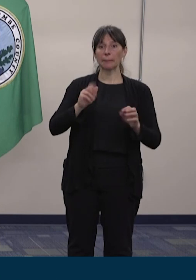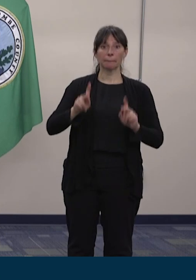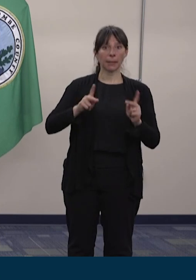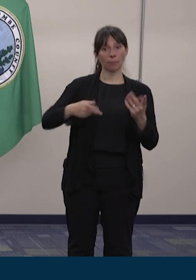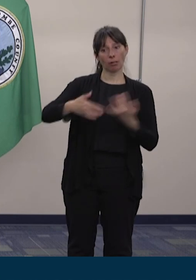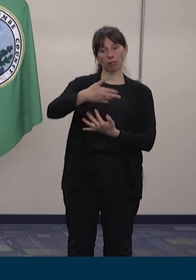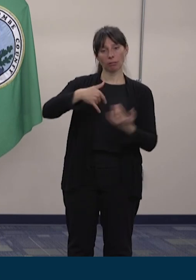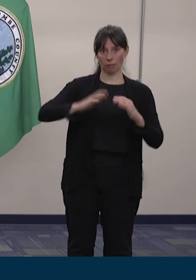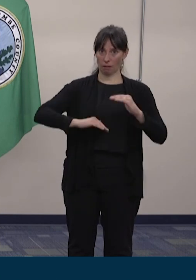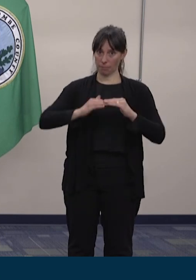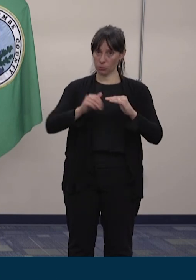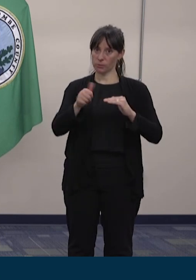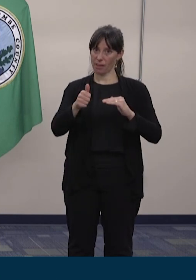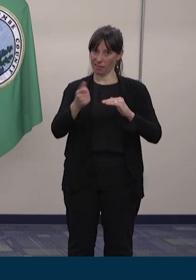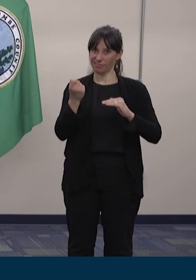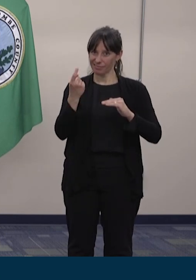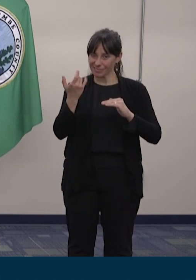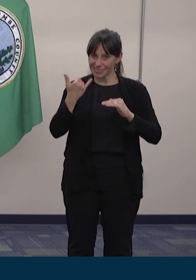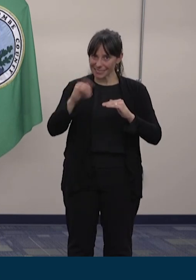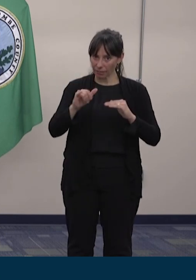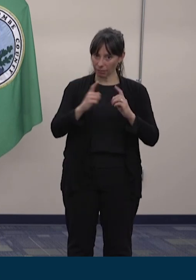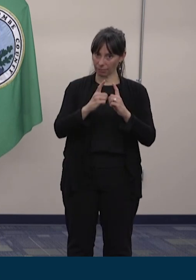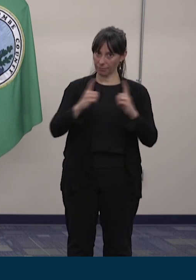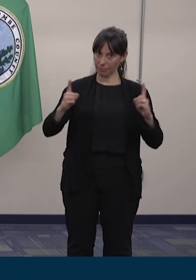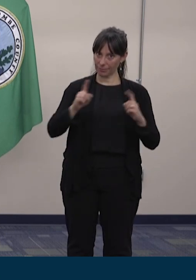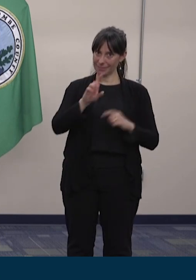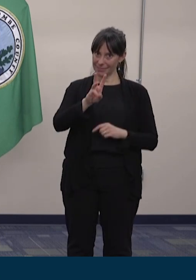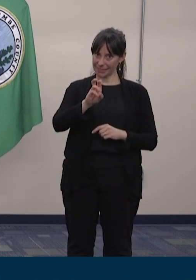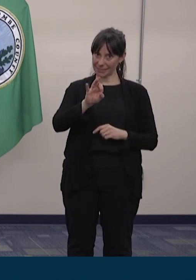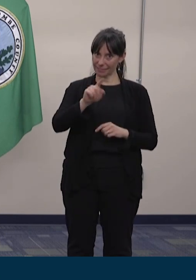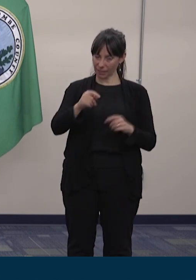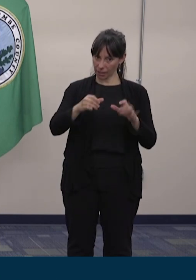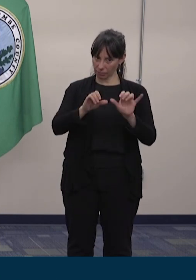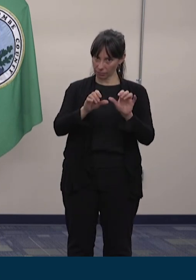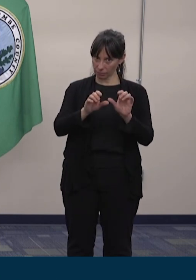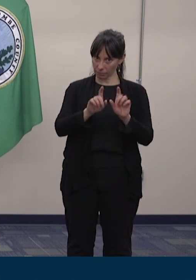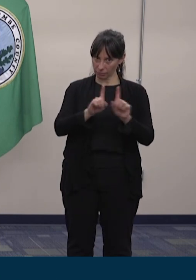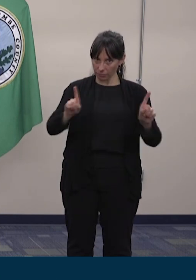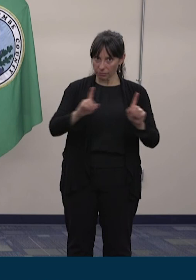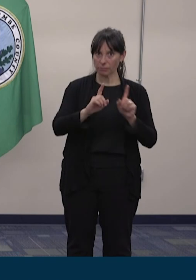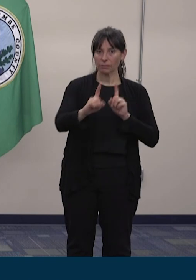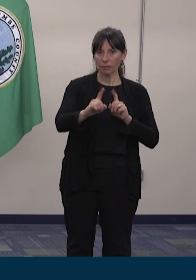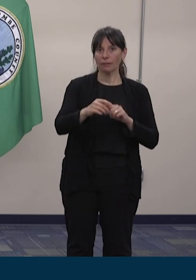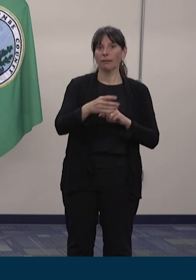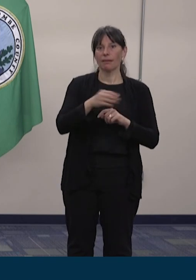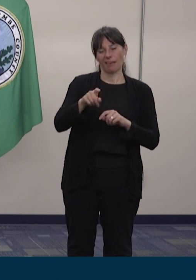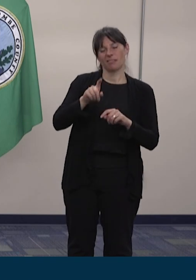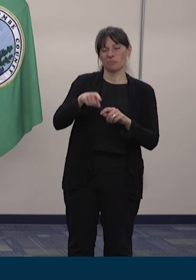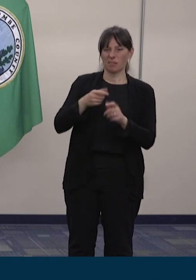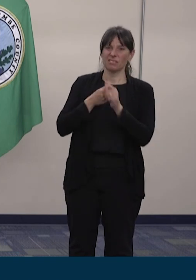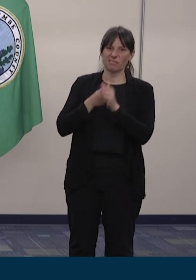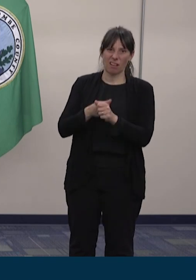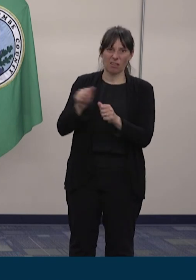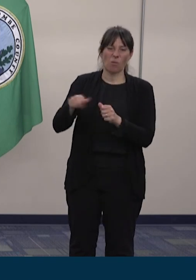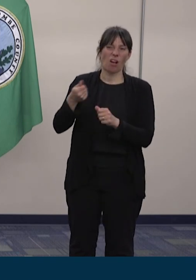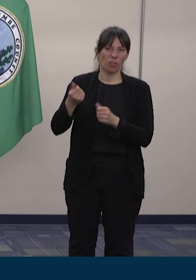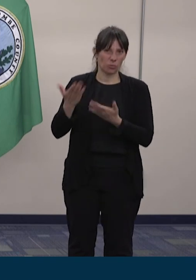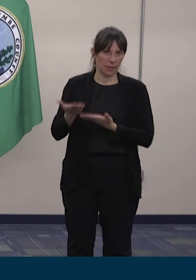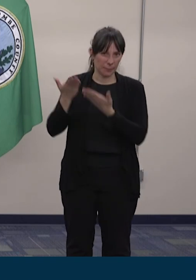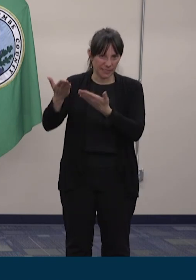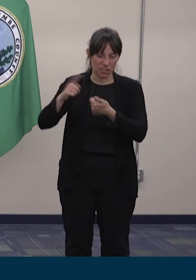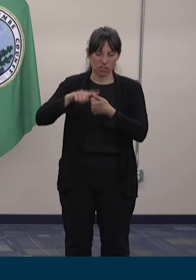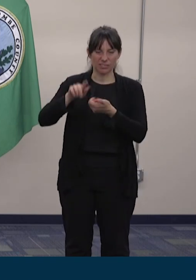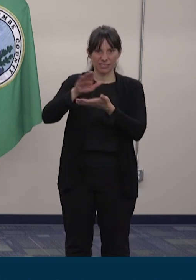to physical pero distancing of todavía 6 feet tienen que mantener su and distancia a must 6 observe pies all other public health y guidance observar las regarding otras hygiene,